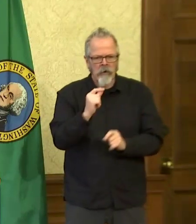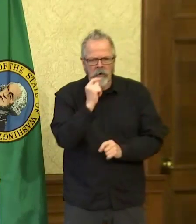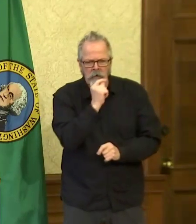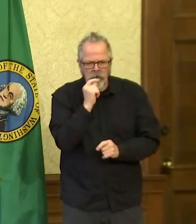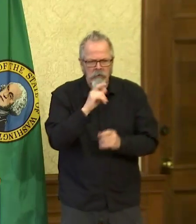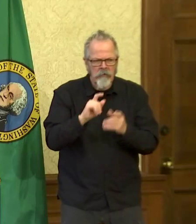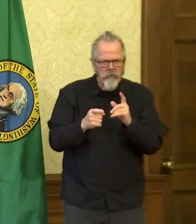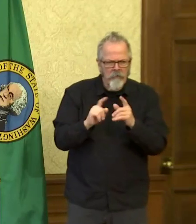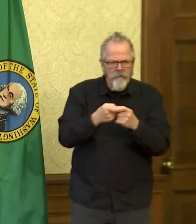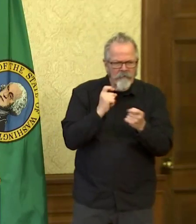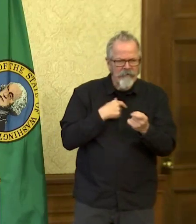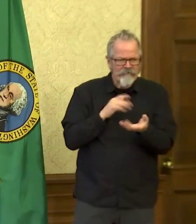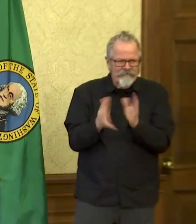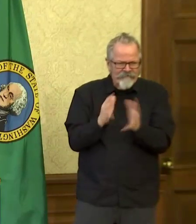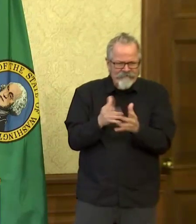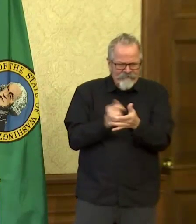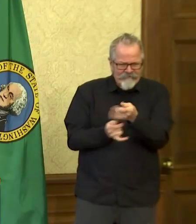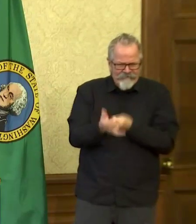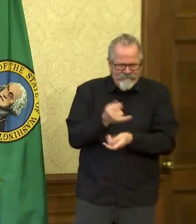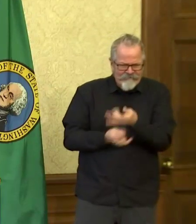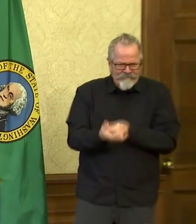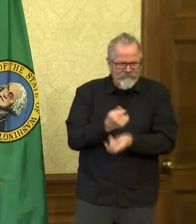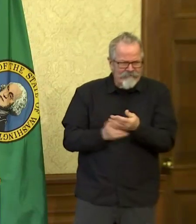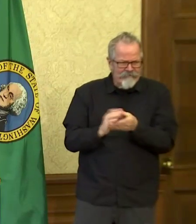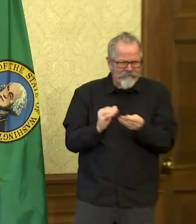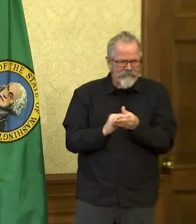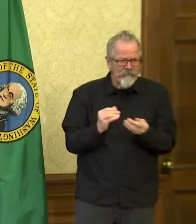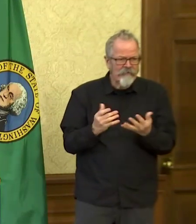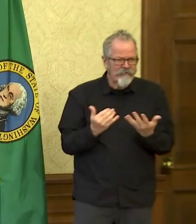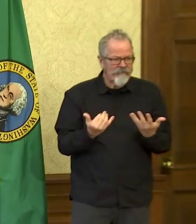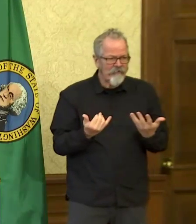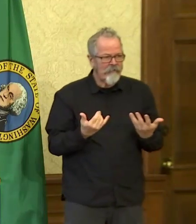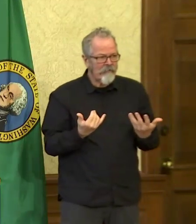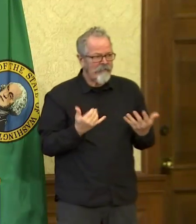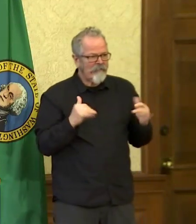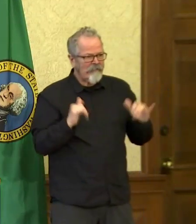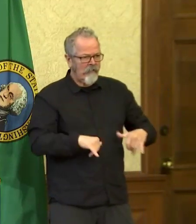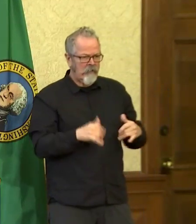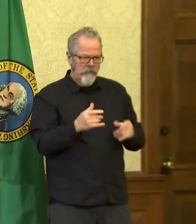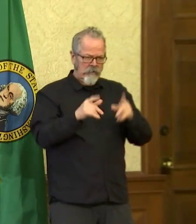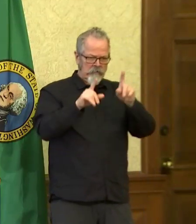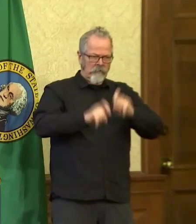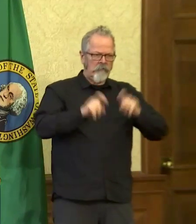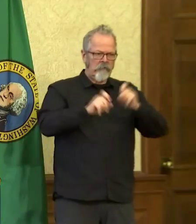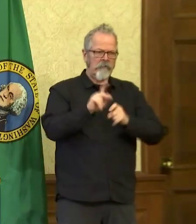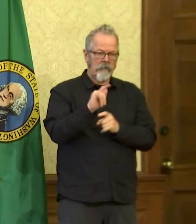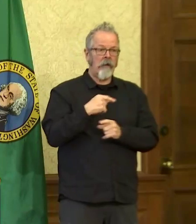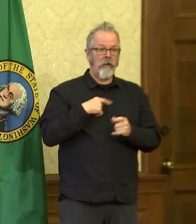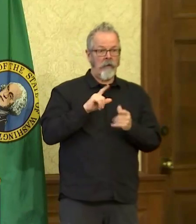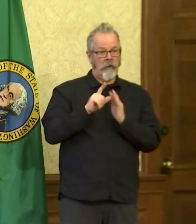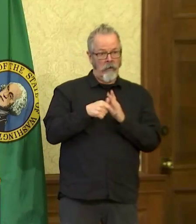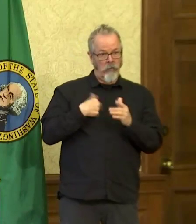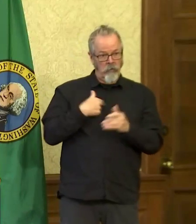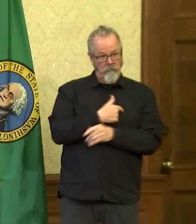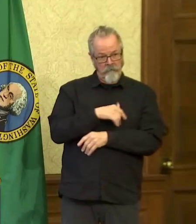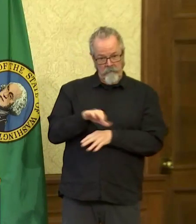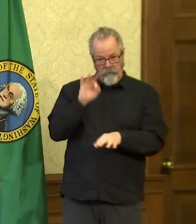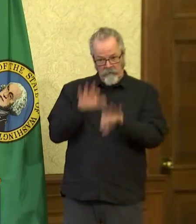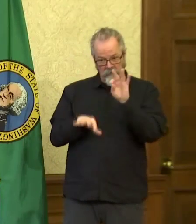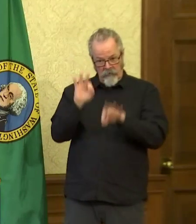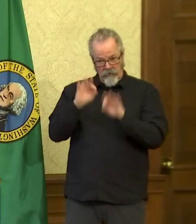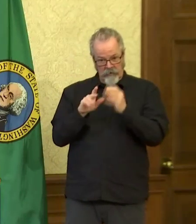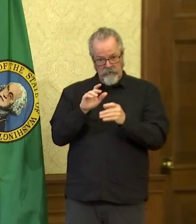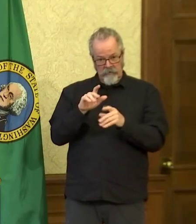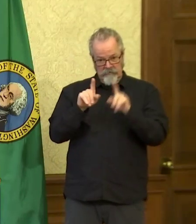to help us as much as possible to actually manufacture the test kits. And as you know, I think the Congress is going to do some